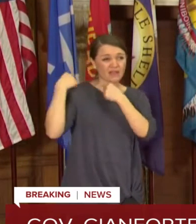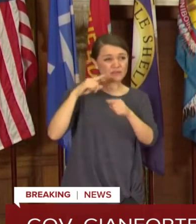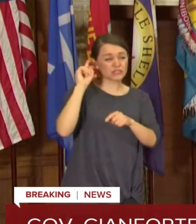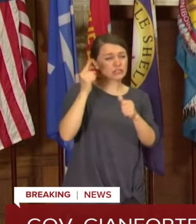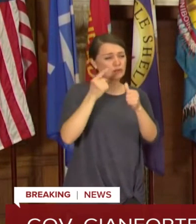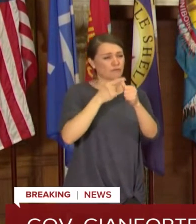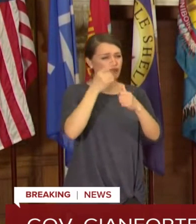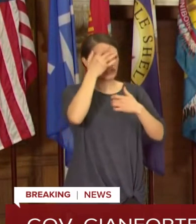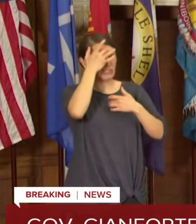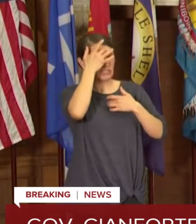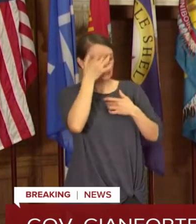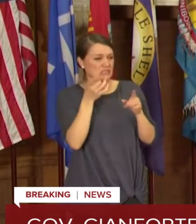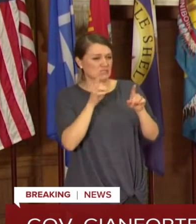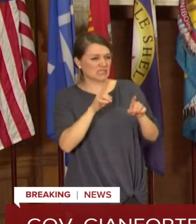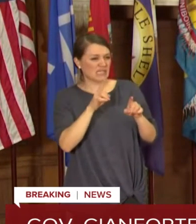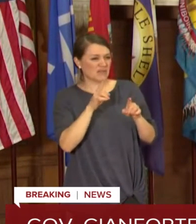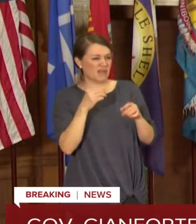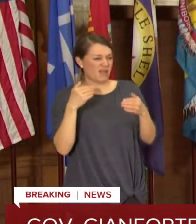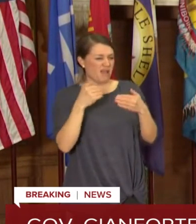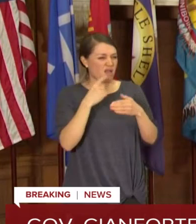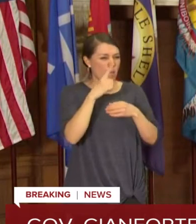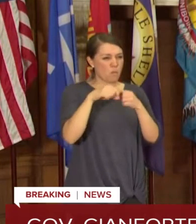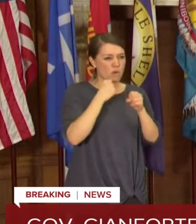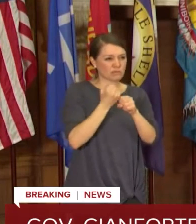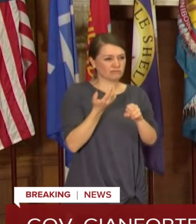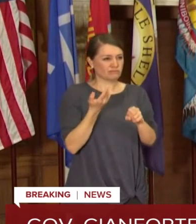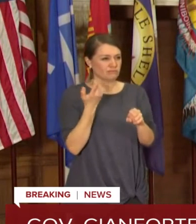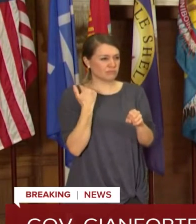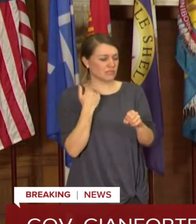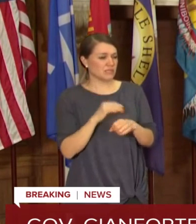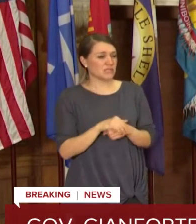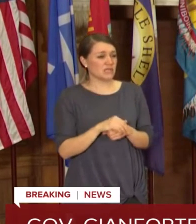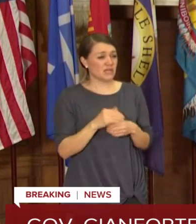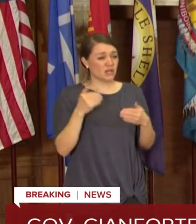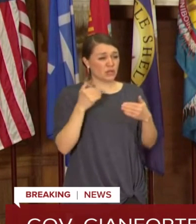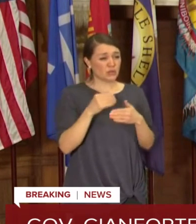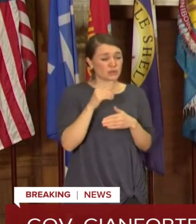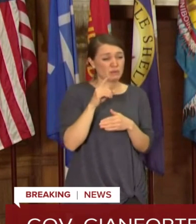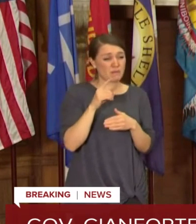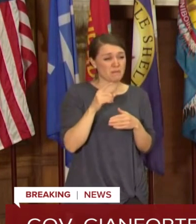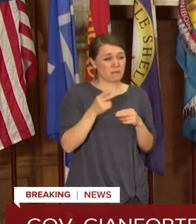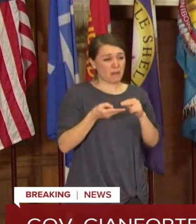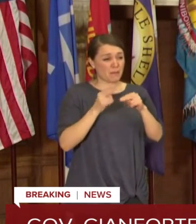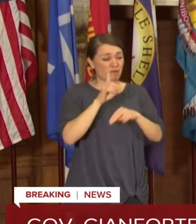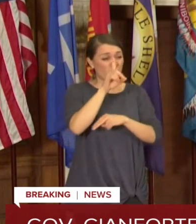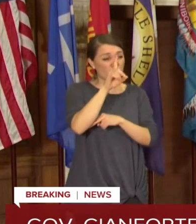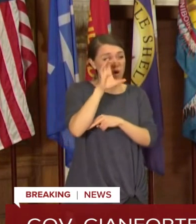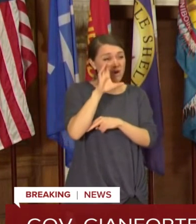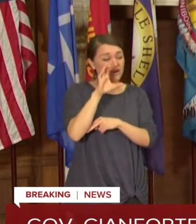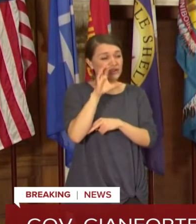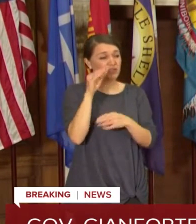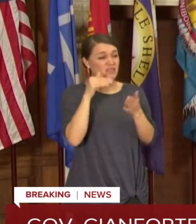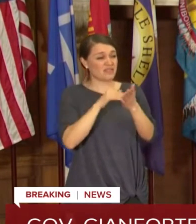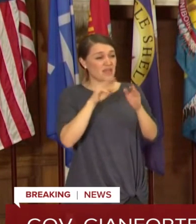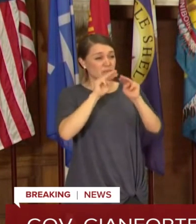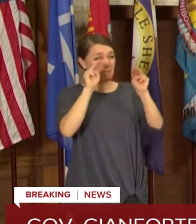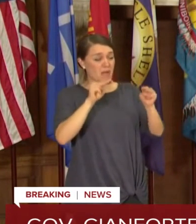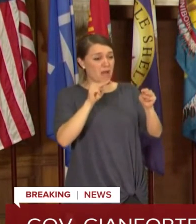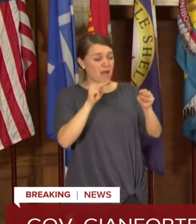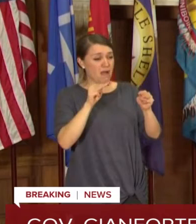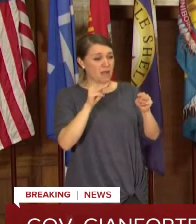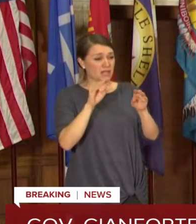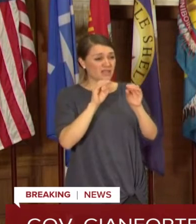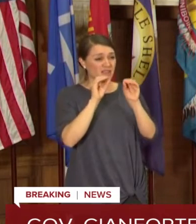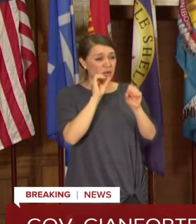year ago, more than 200,000 Montanans have filed for initial unemployment claims. And since that